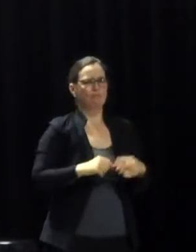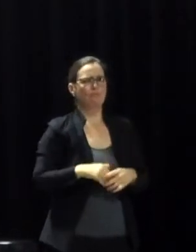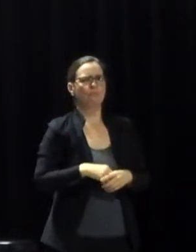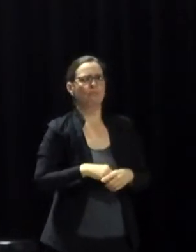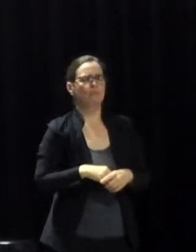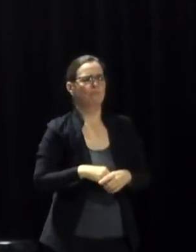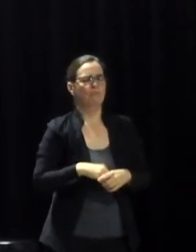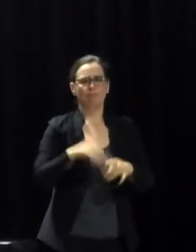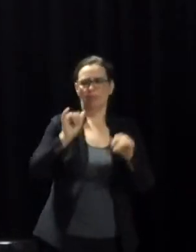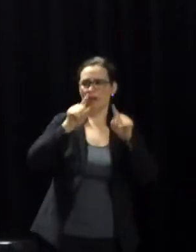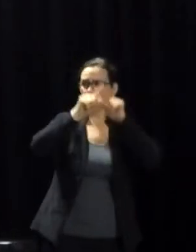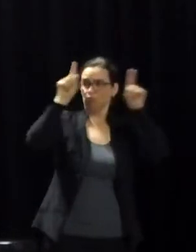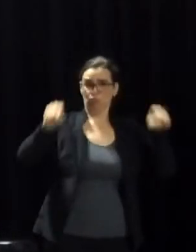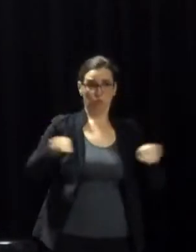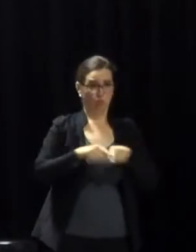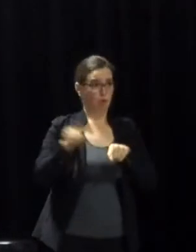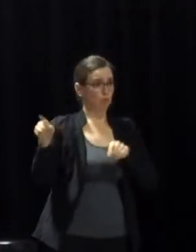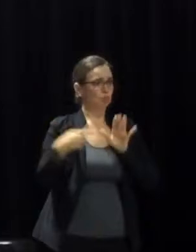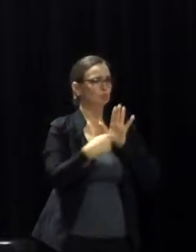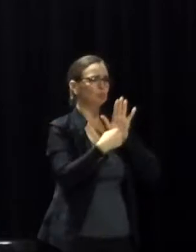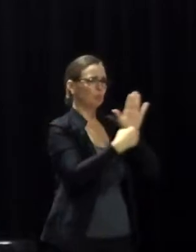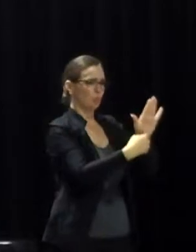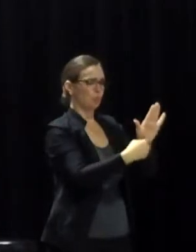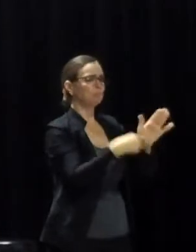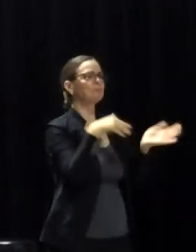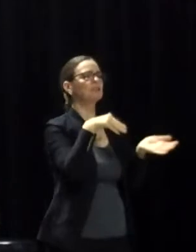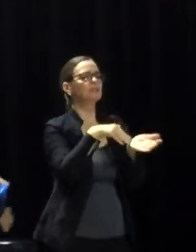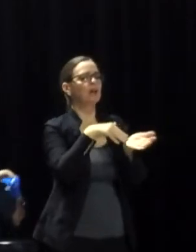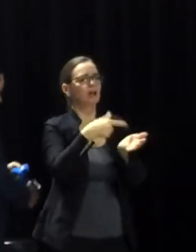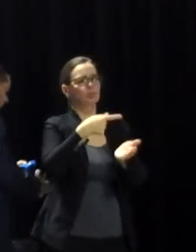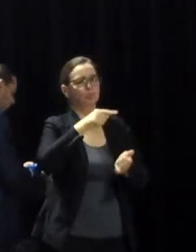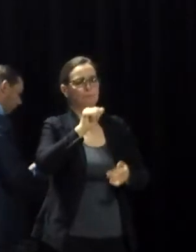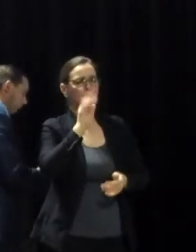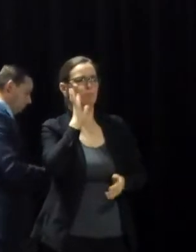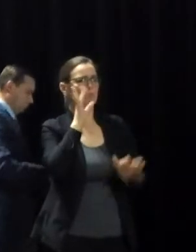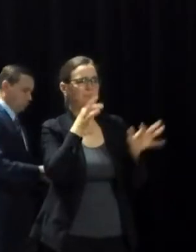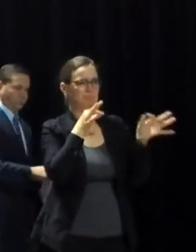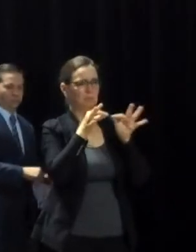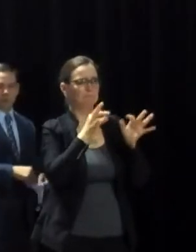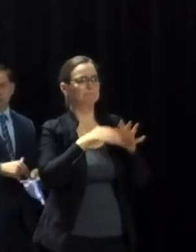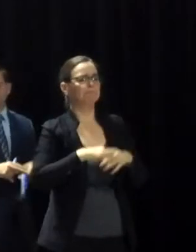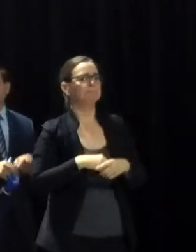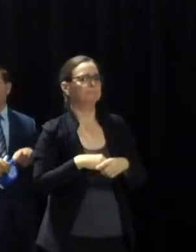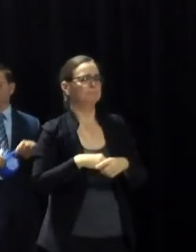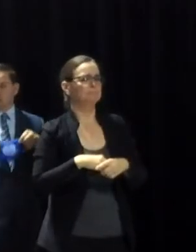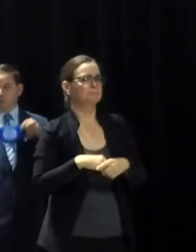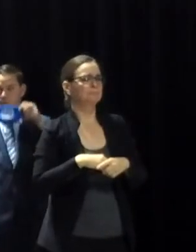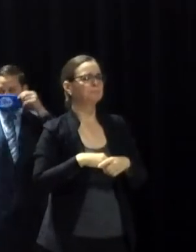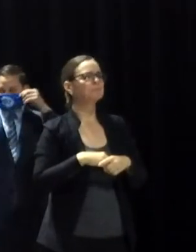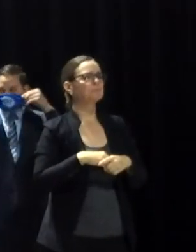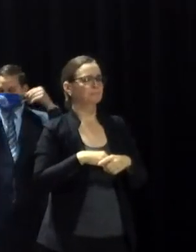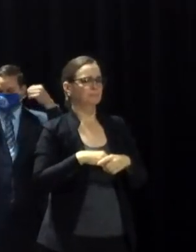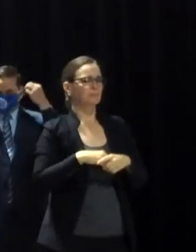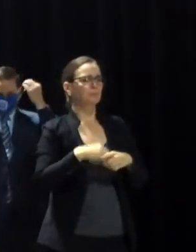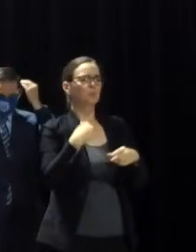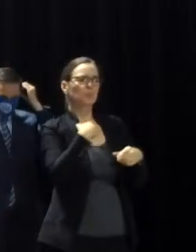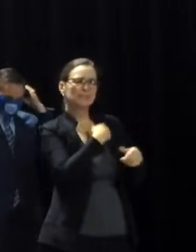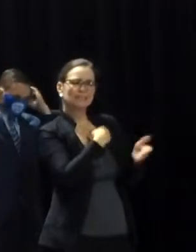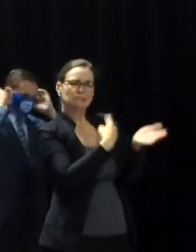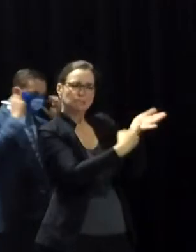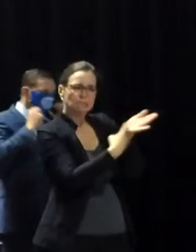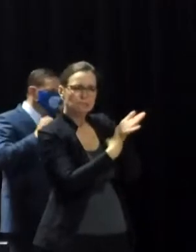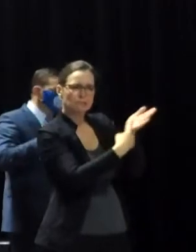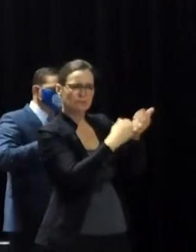Yeah. Yep. So we actually debated part of that, whether there is an index case in this